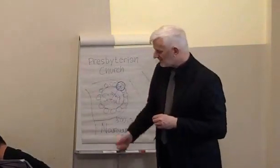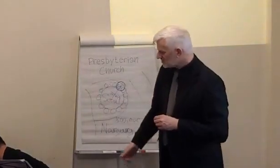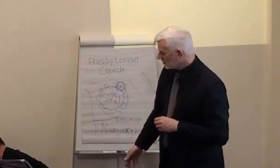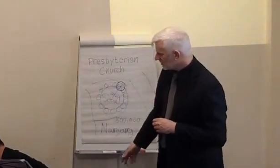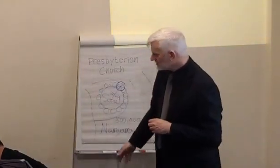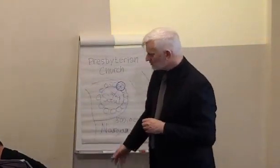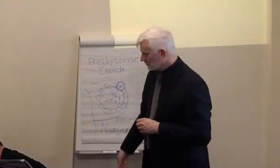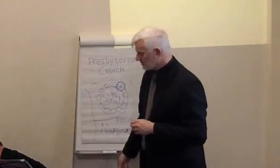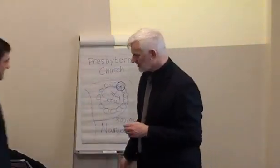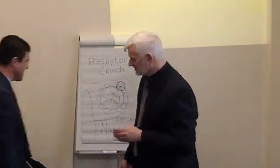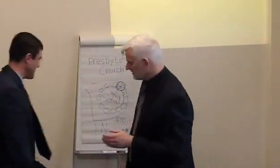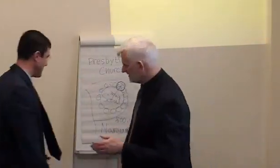John, that's what.